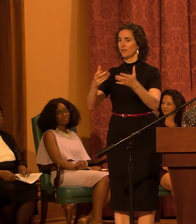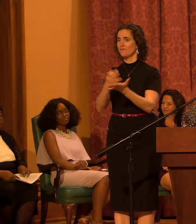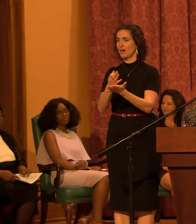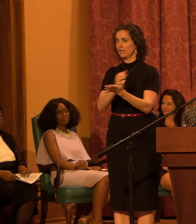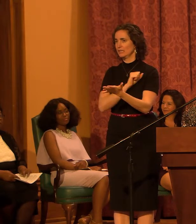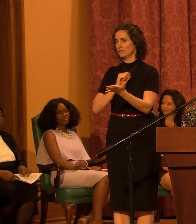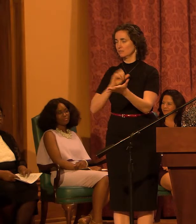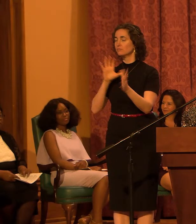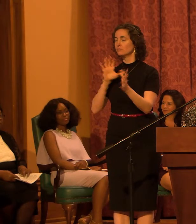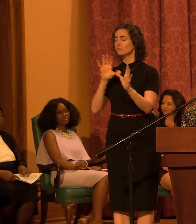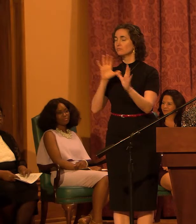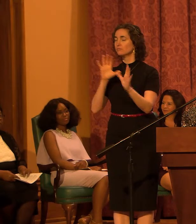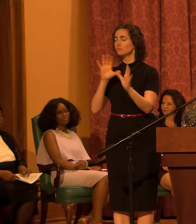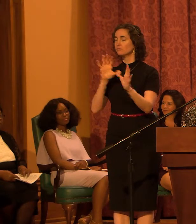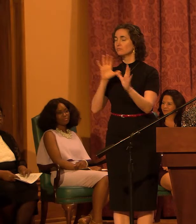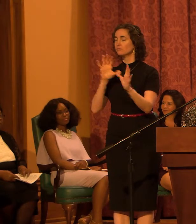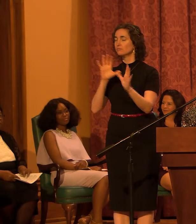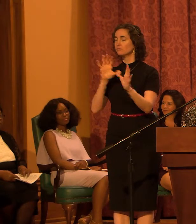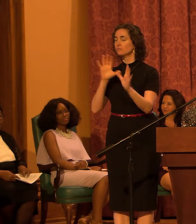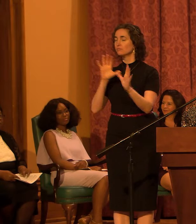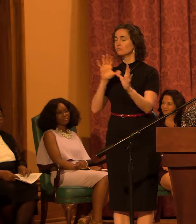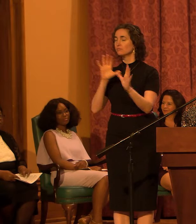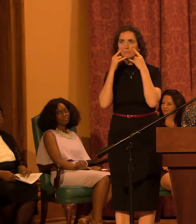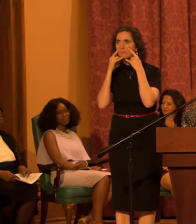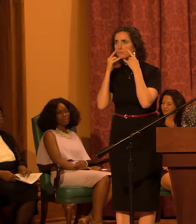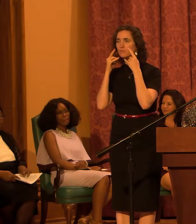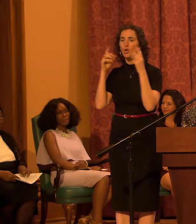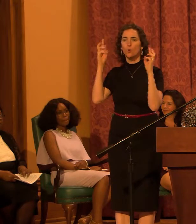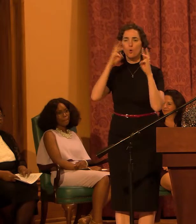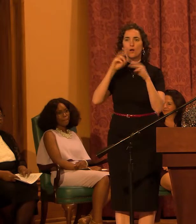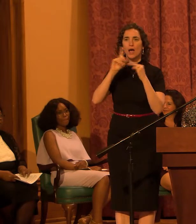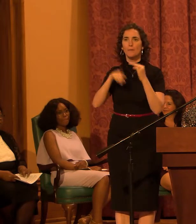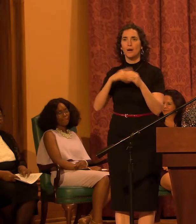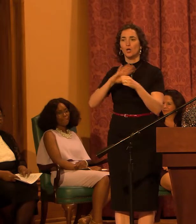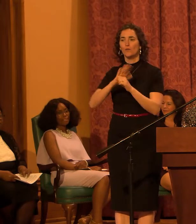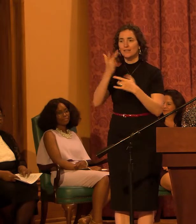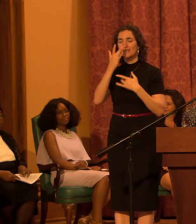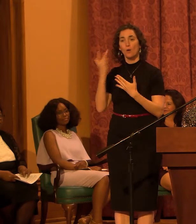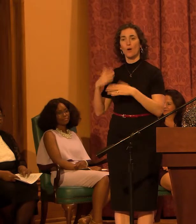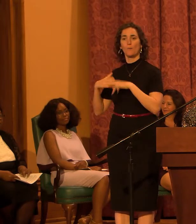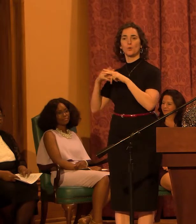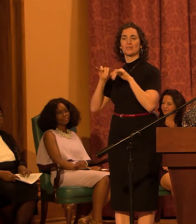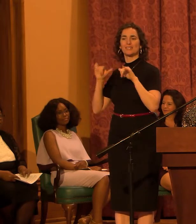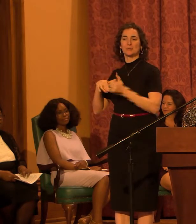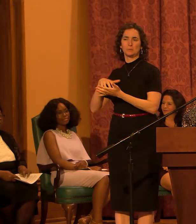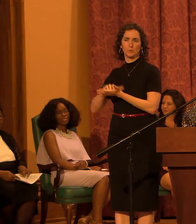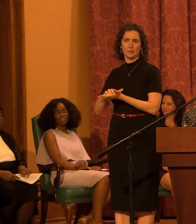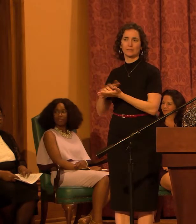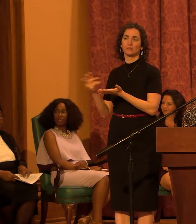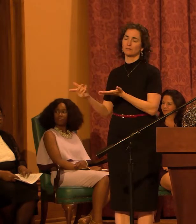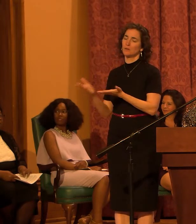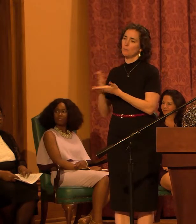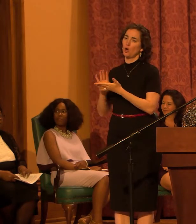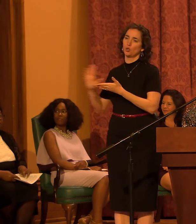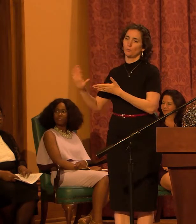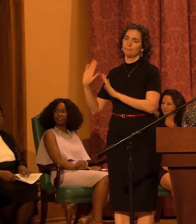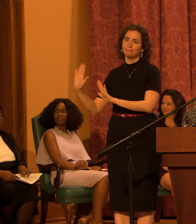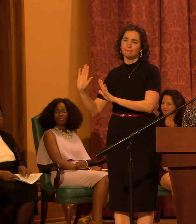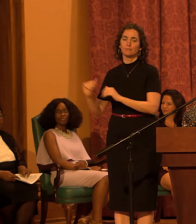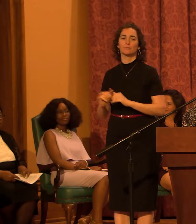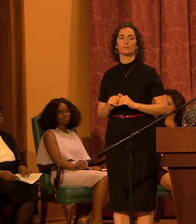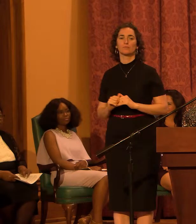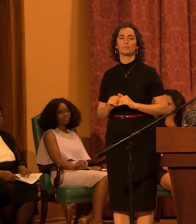there, all masked and kind of worried about catching COVID because she has a very bad immune system. Being a triplet, that's just part of it,